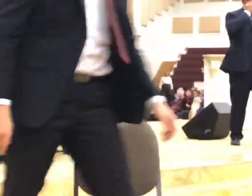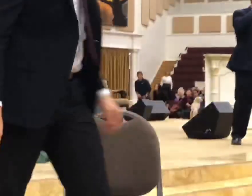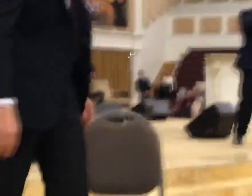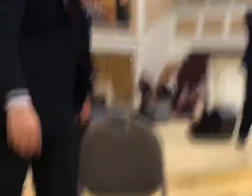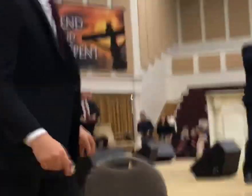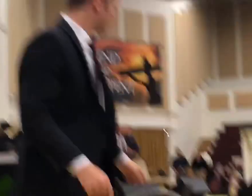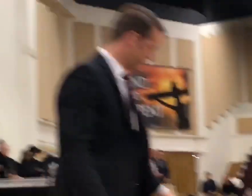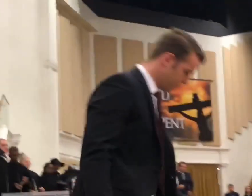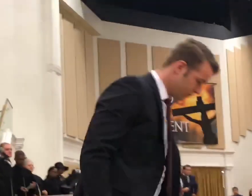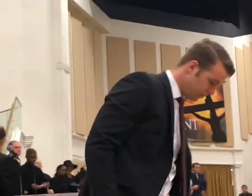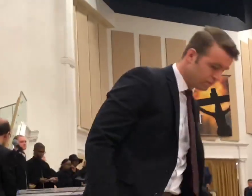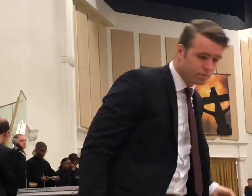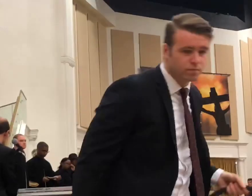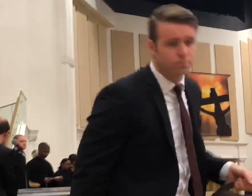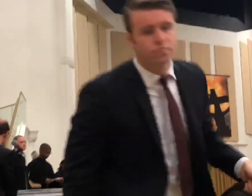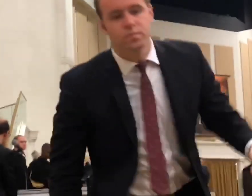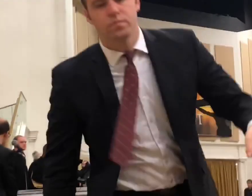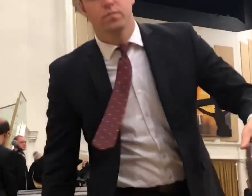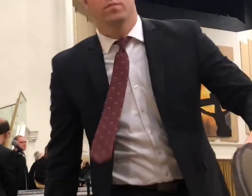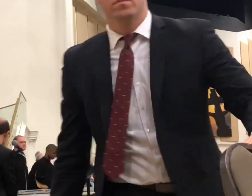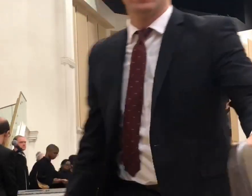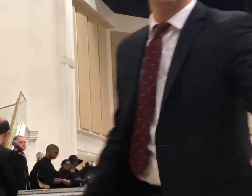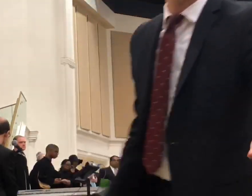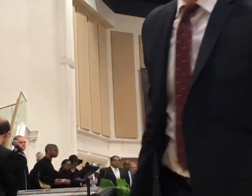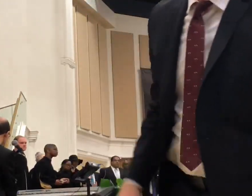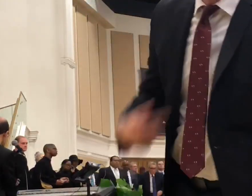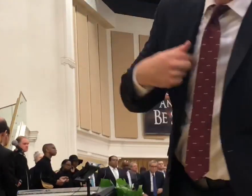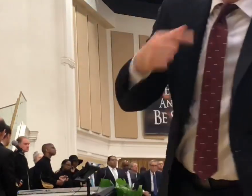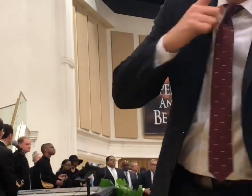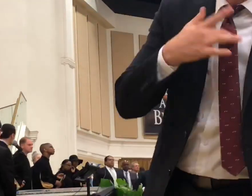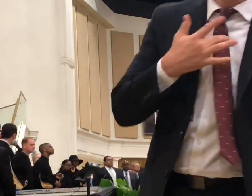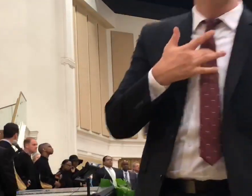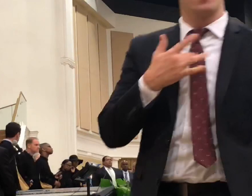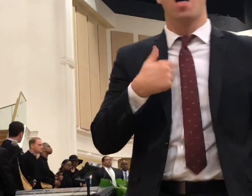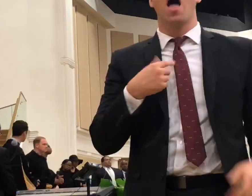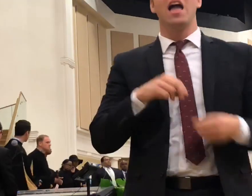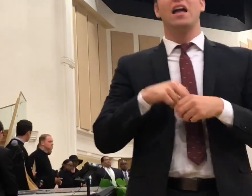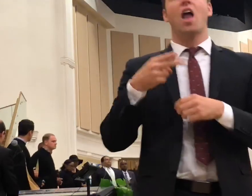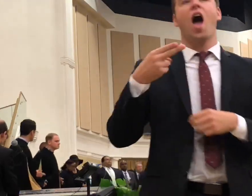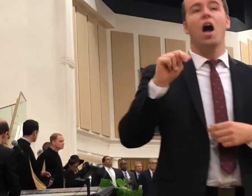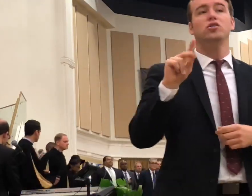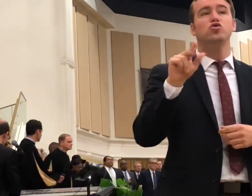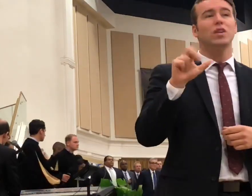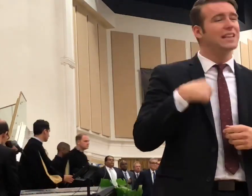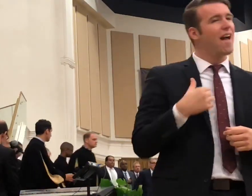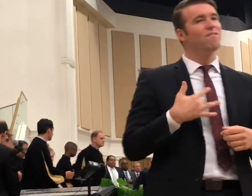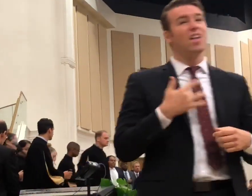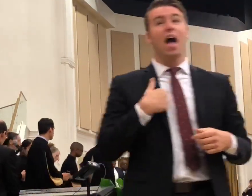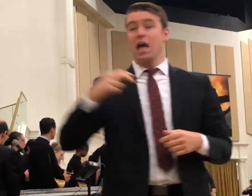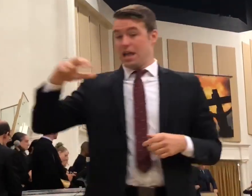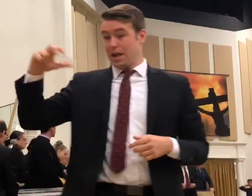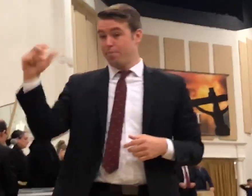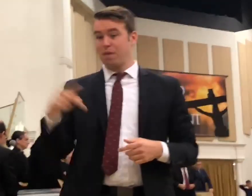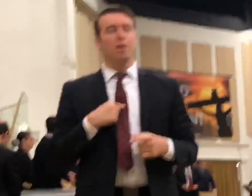Honduras to come back. This will be my first message to you after